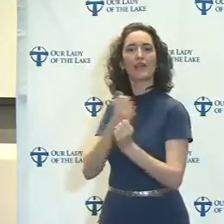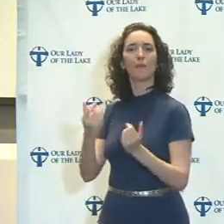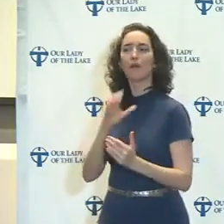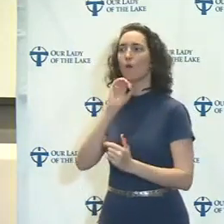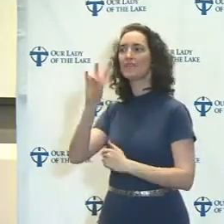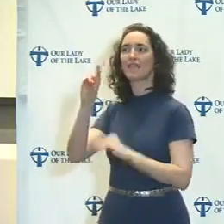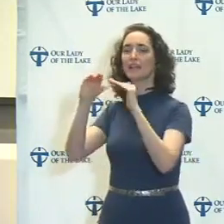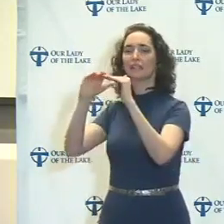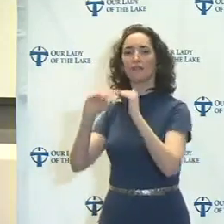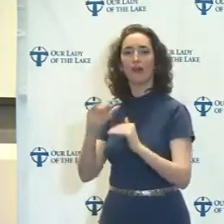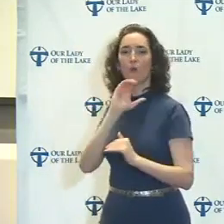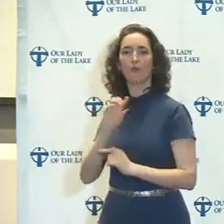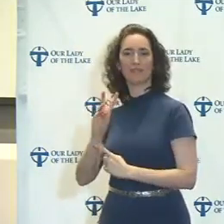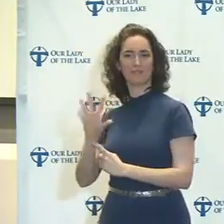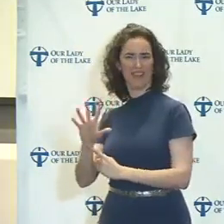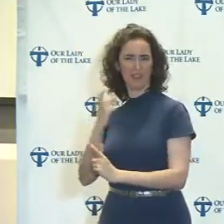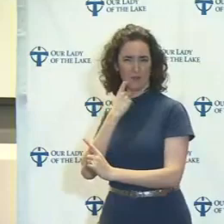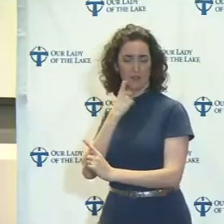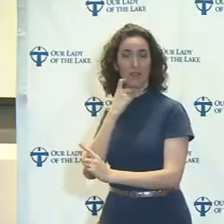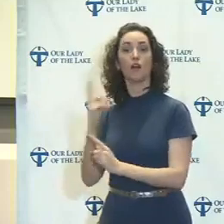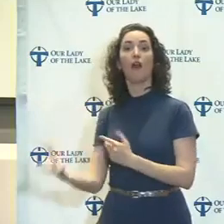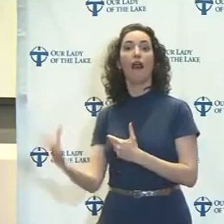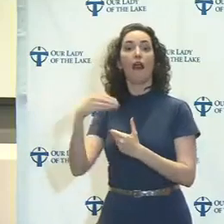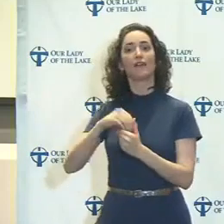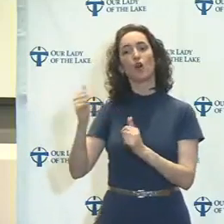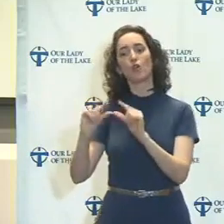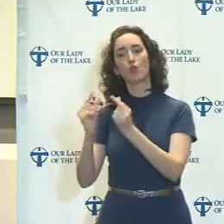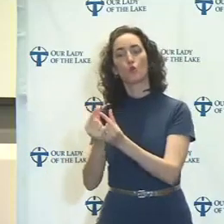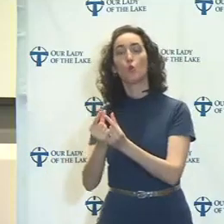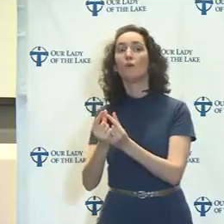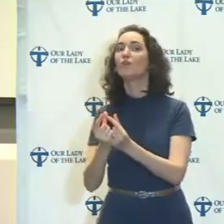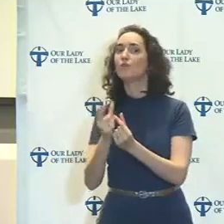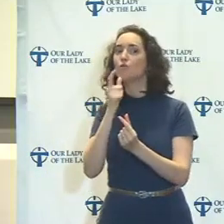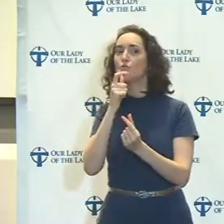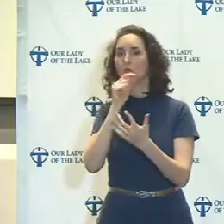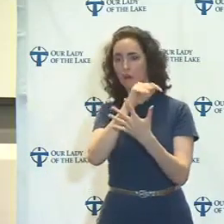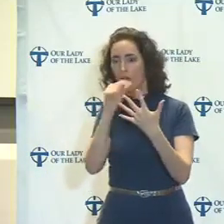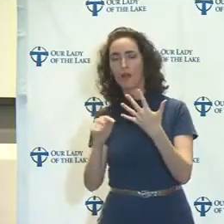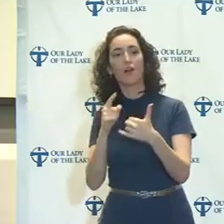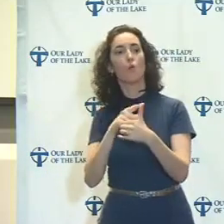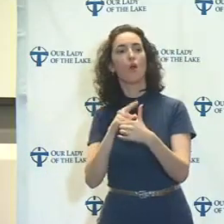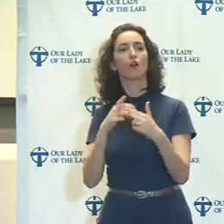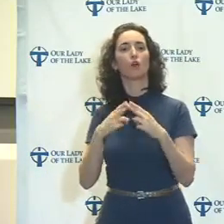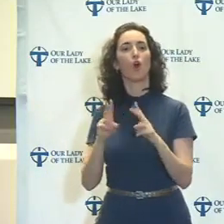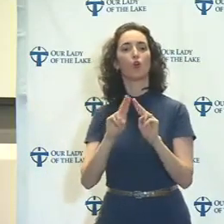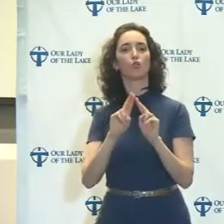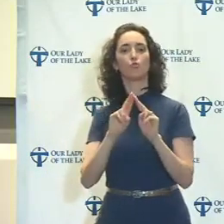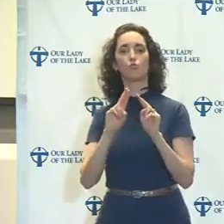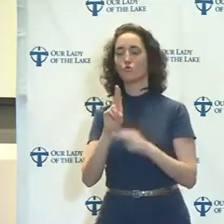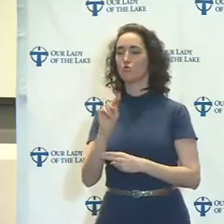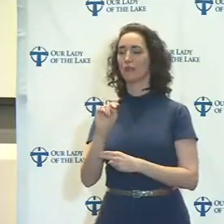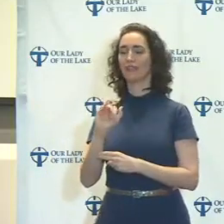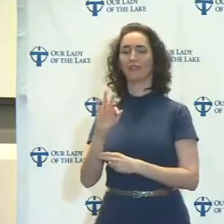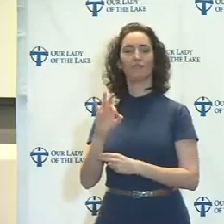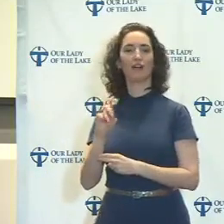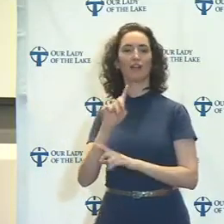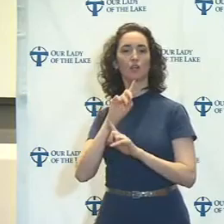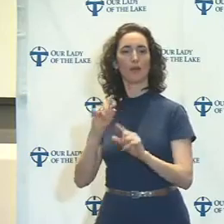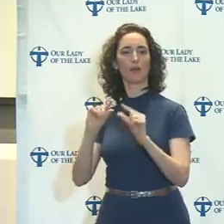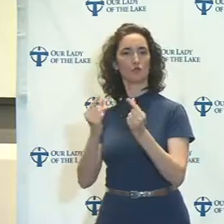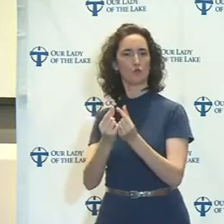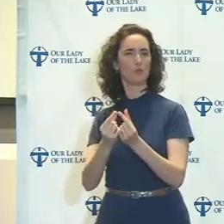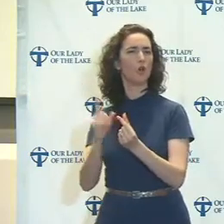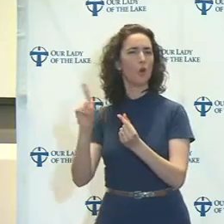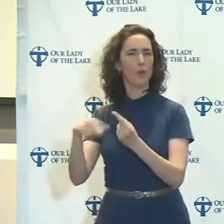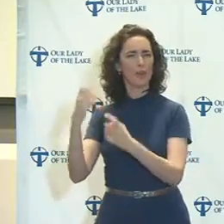other smaller groups as well, including the Unified Command Group, which is why I am here today to get my vaccine.